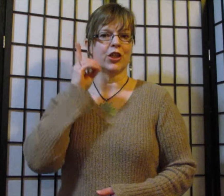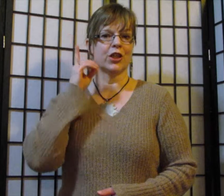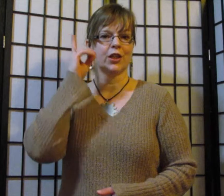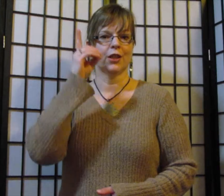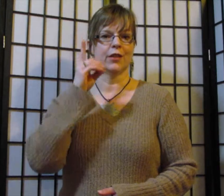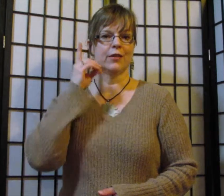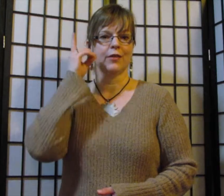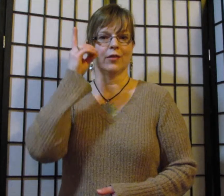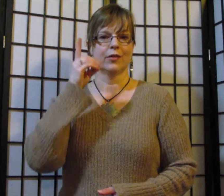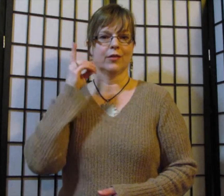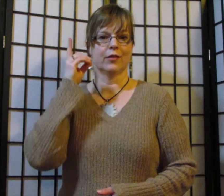Dinner.